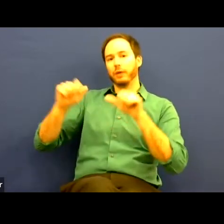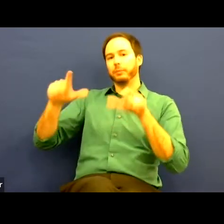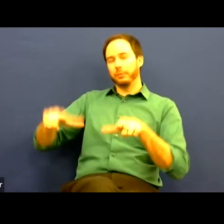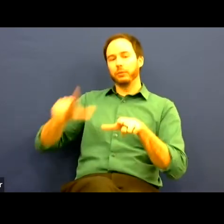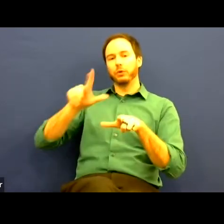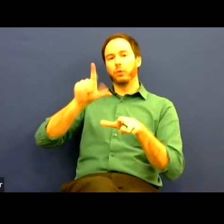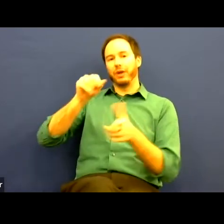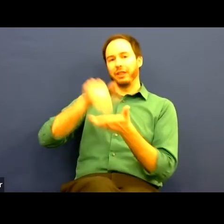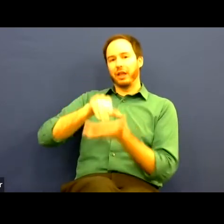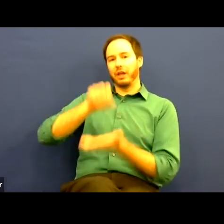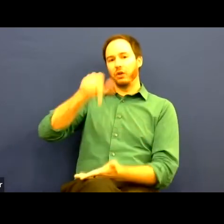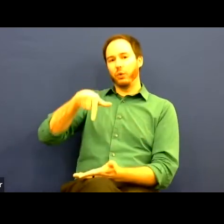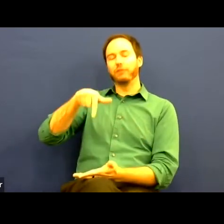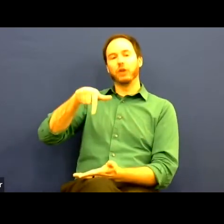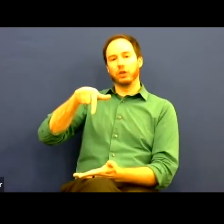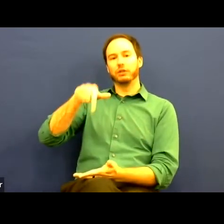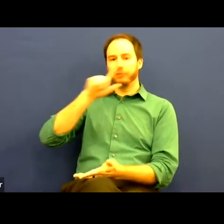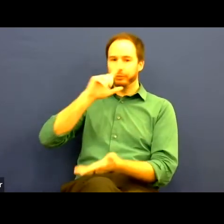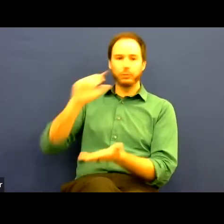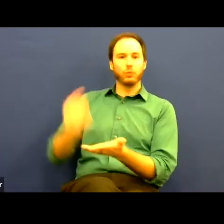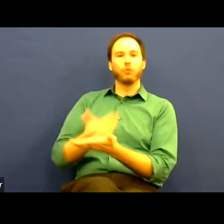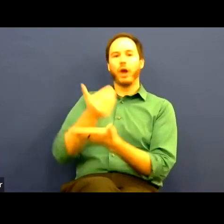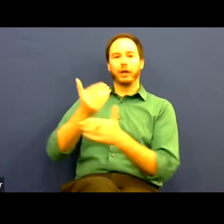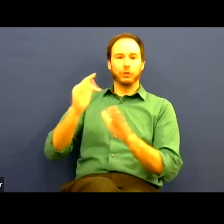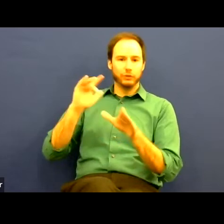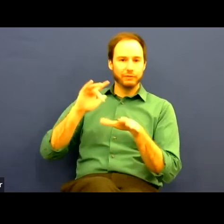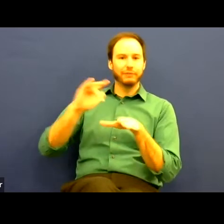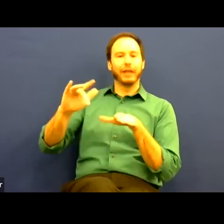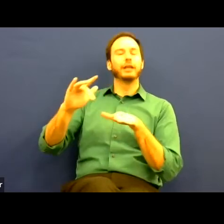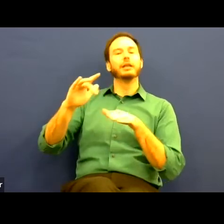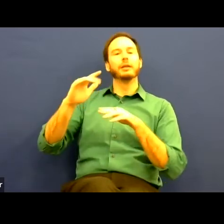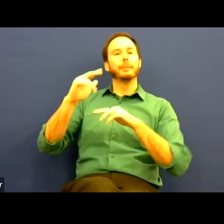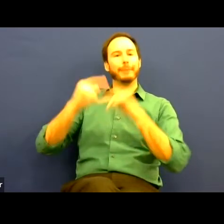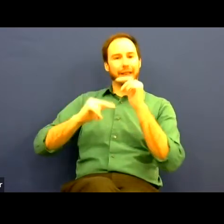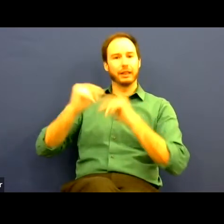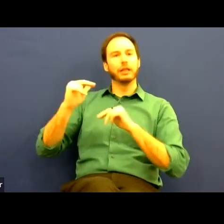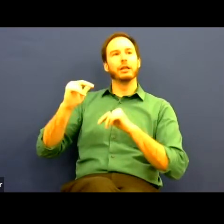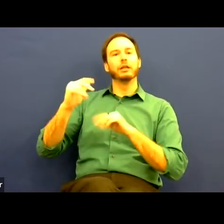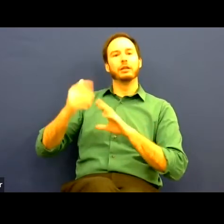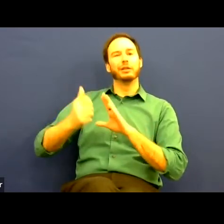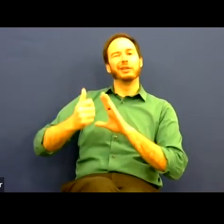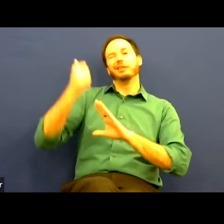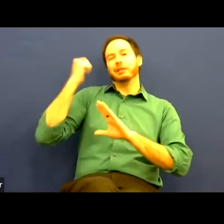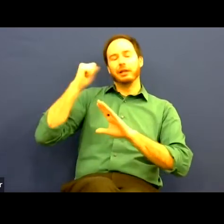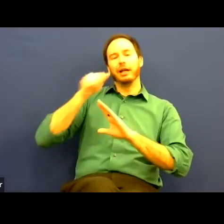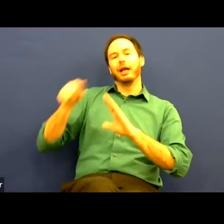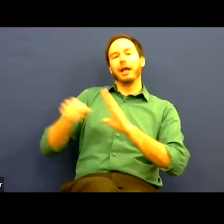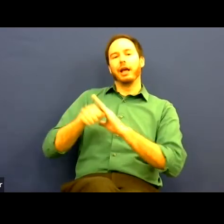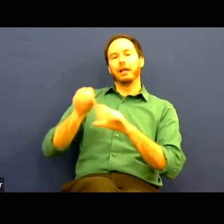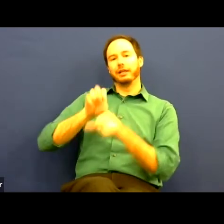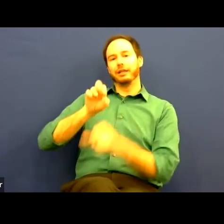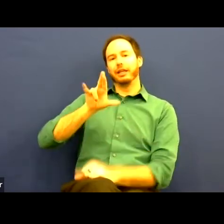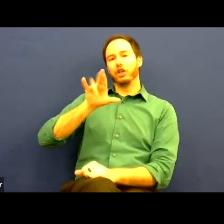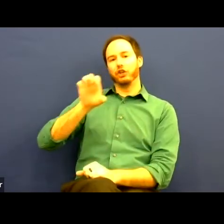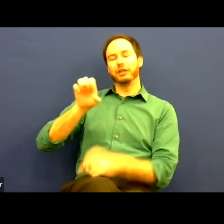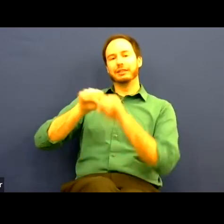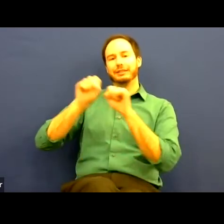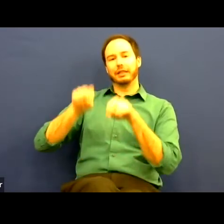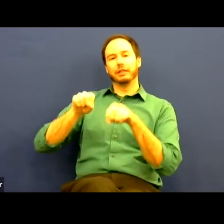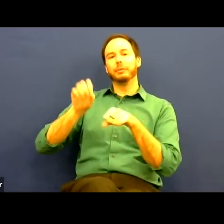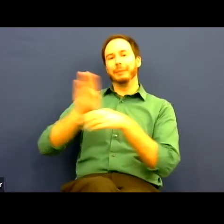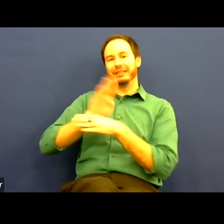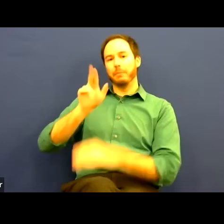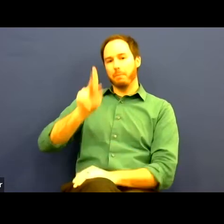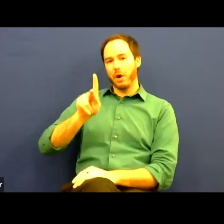20,000 square feet of a brand new vacant building way in the back, tucked back there in Erie Station Business Park,